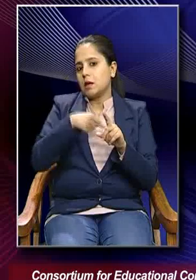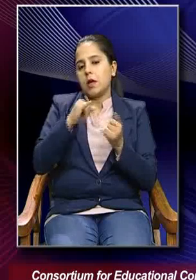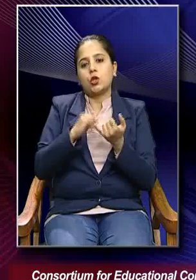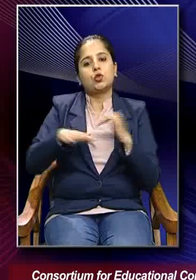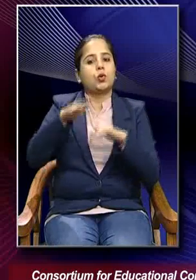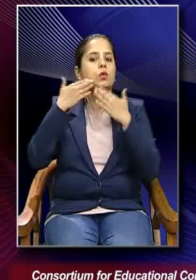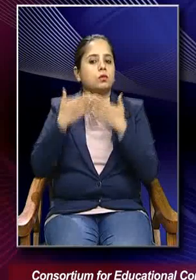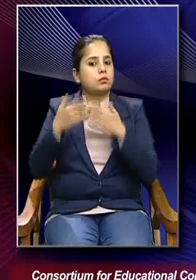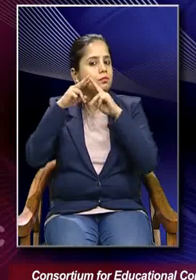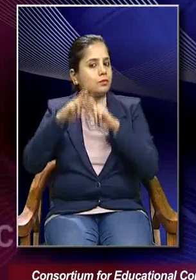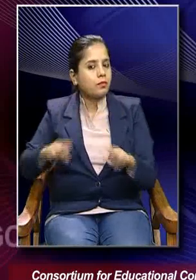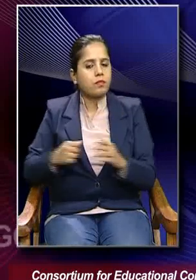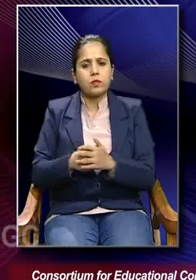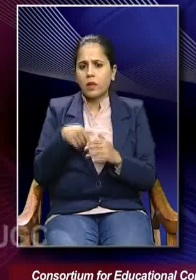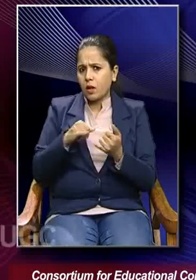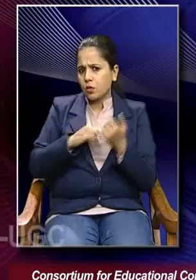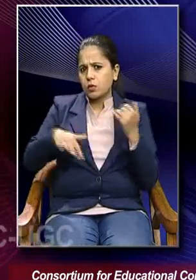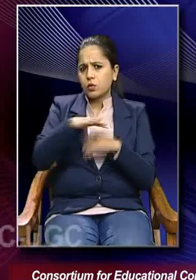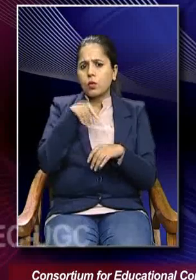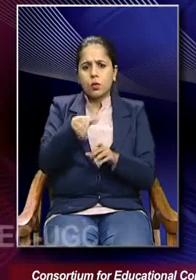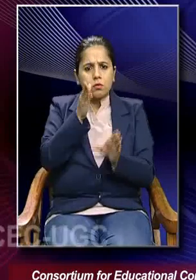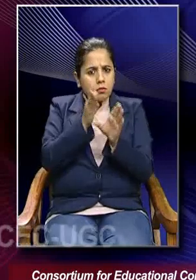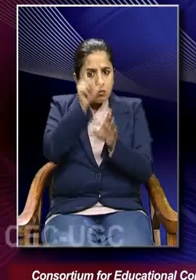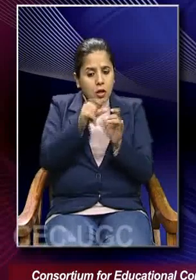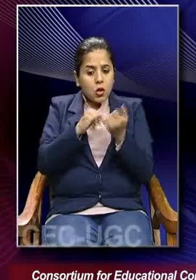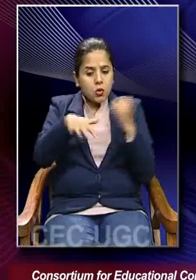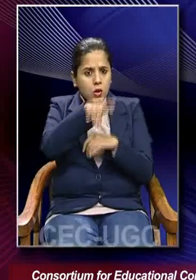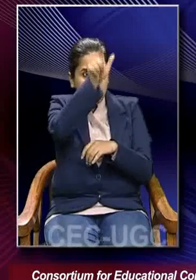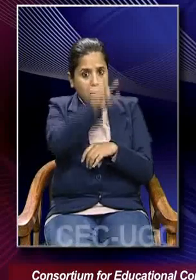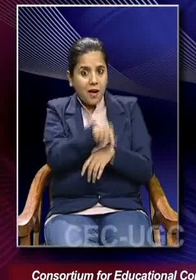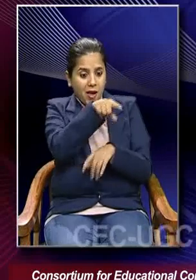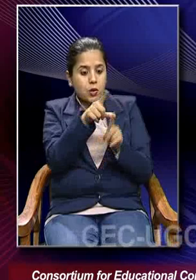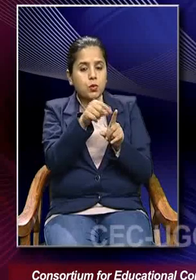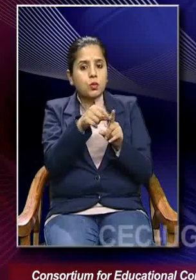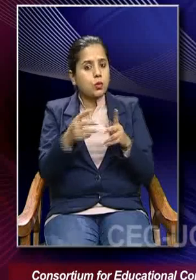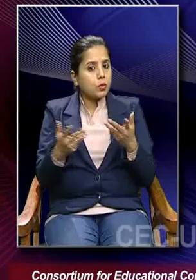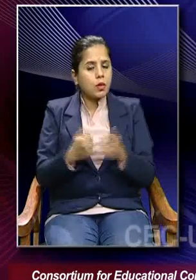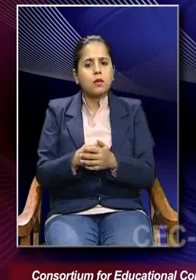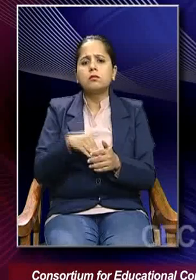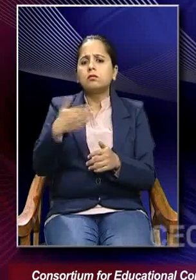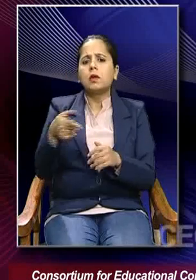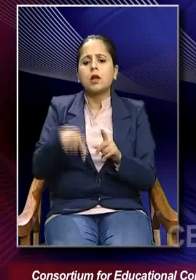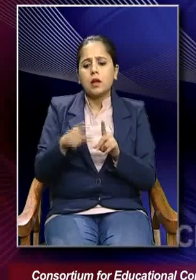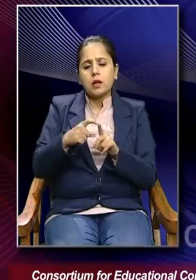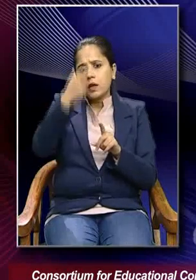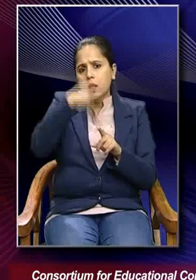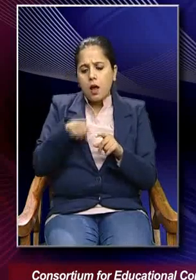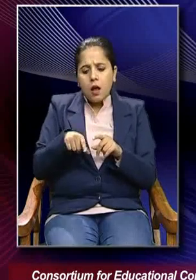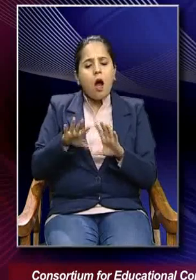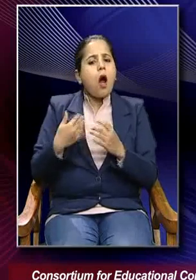sociology. Now we know what sociologists are doing. The next question is, how did the discipline